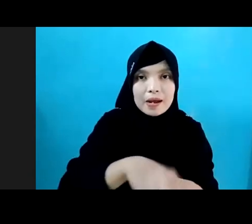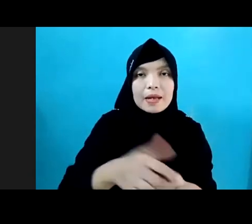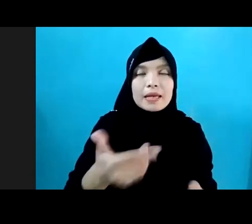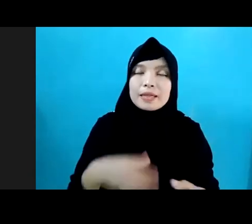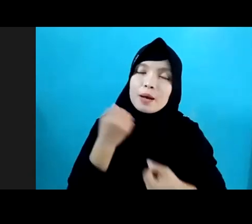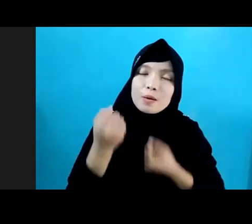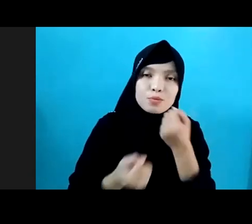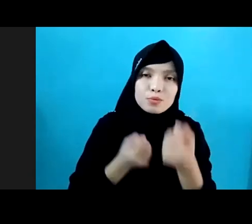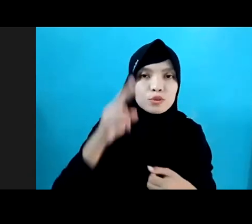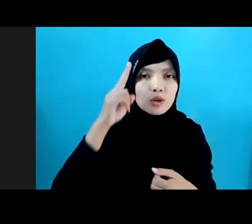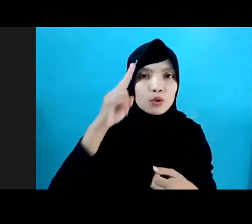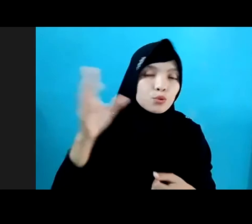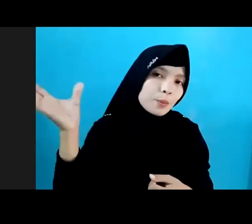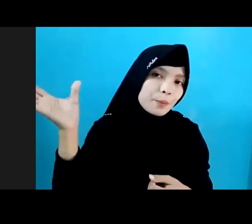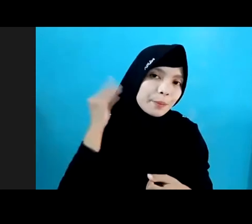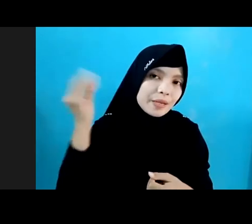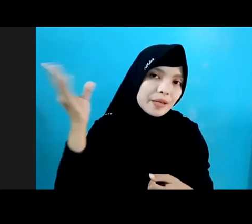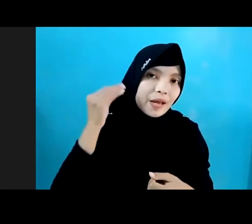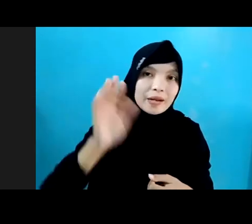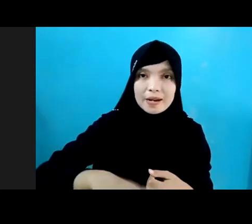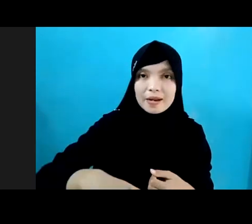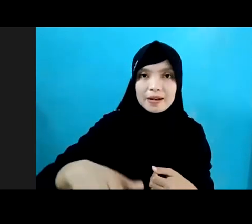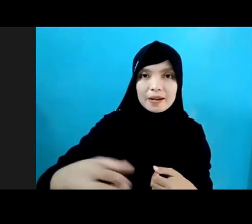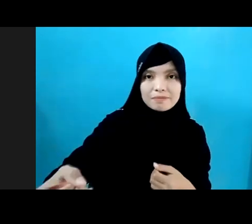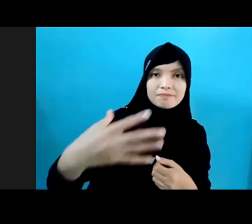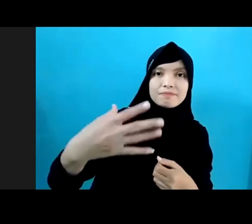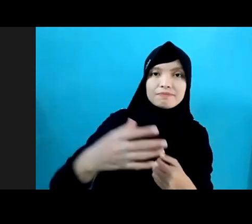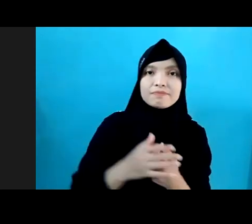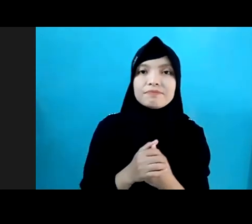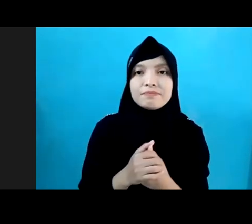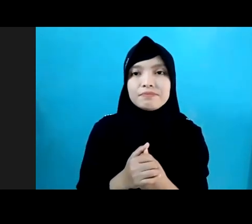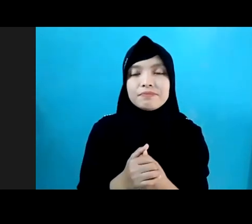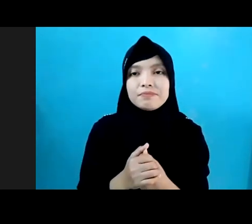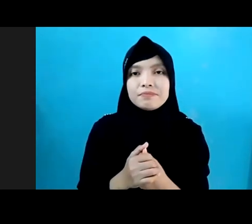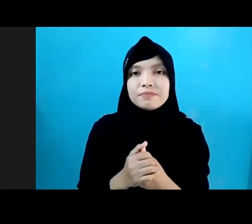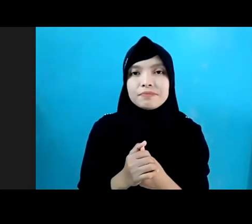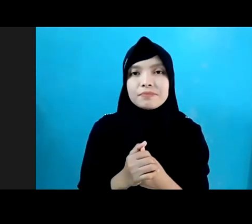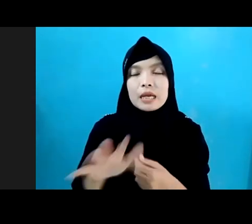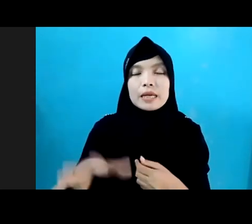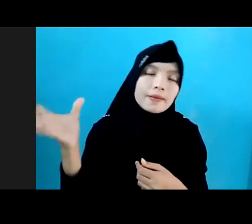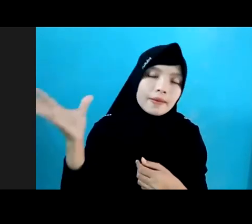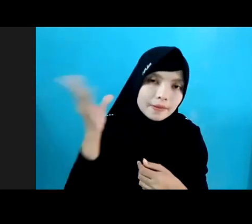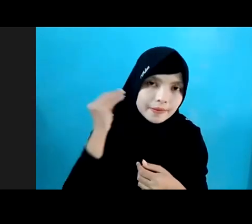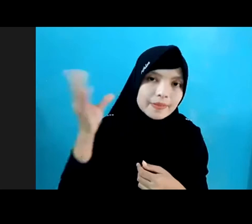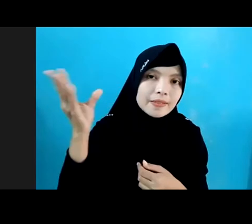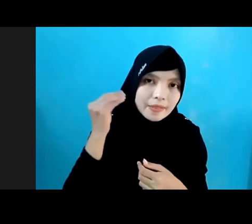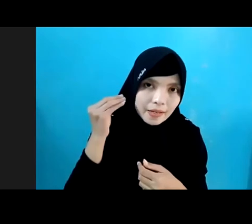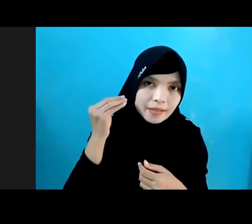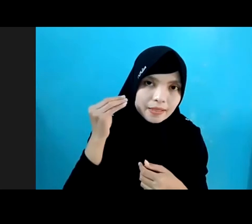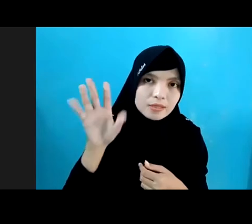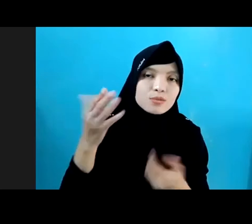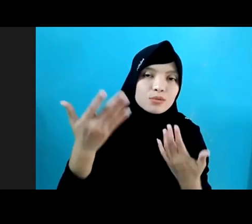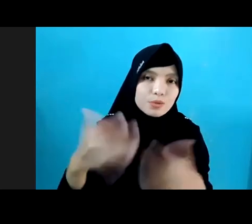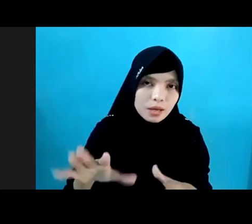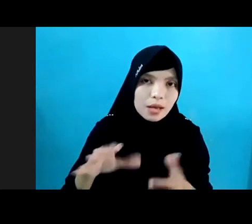And More Importantly To Help Them Design So We Do Co-Design What Solutions There May Be And